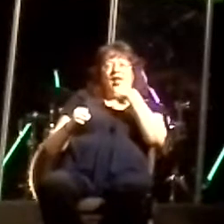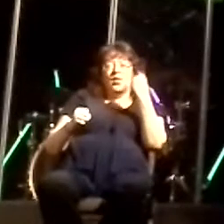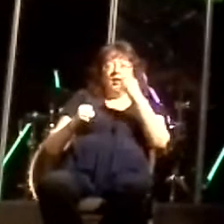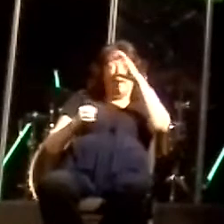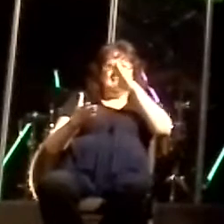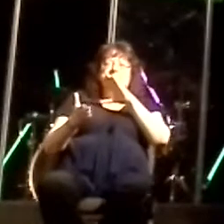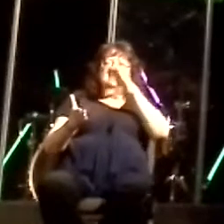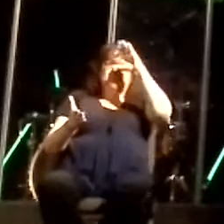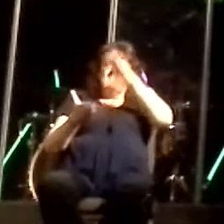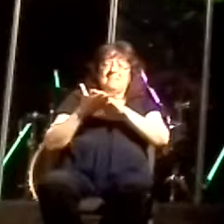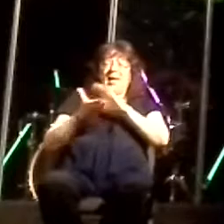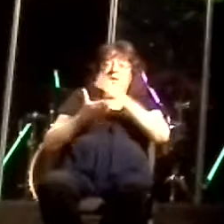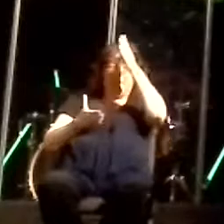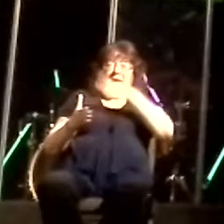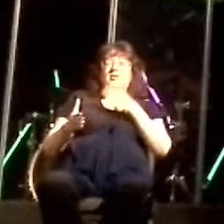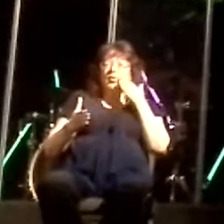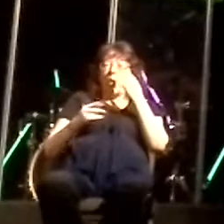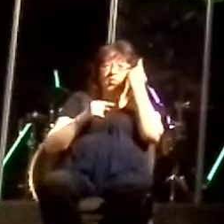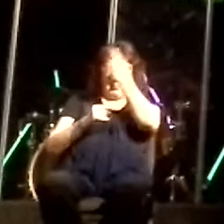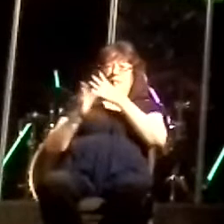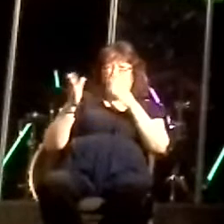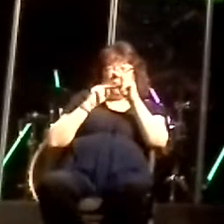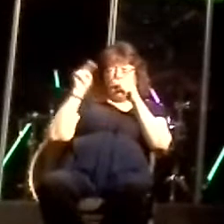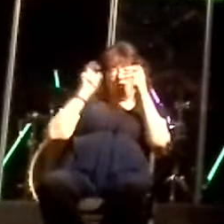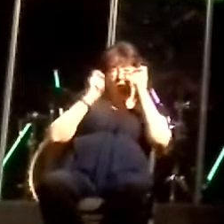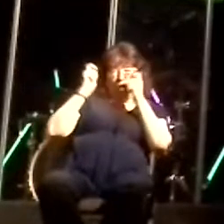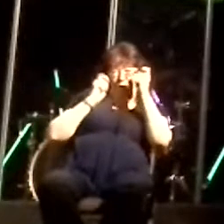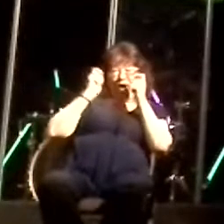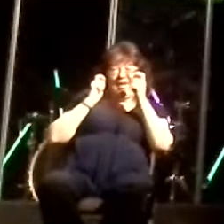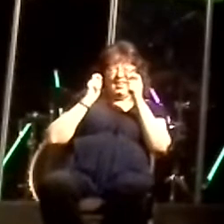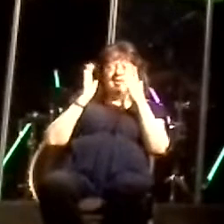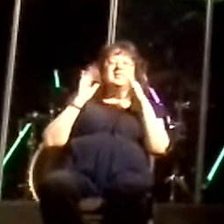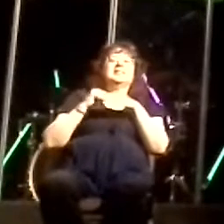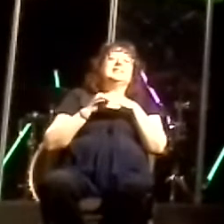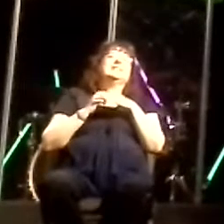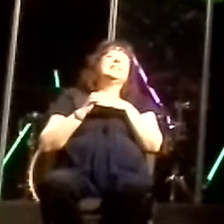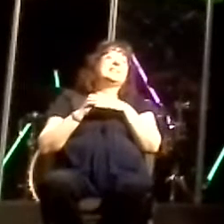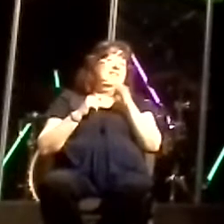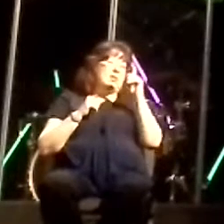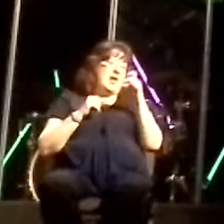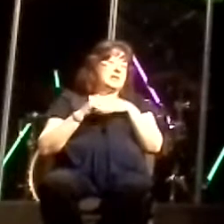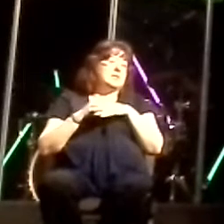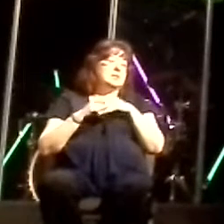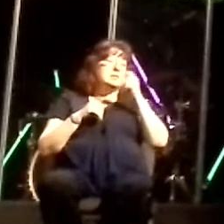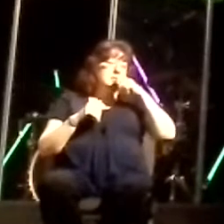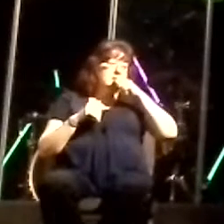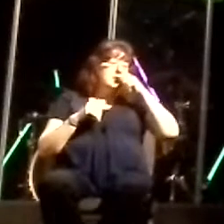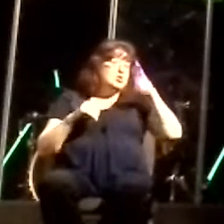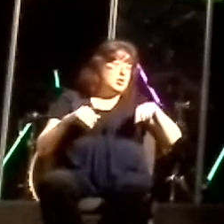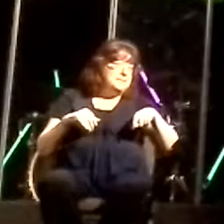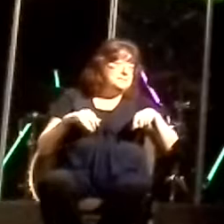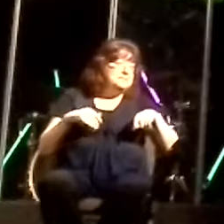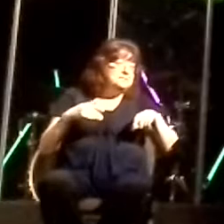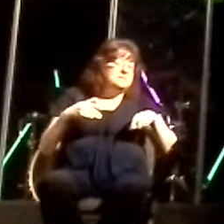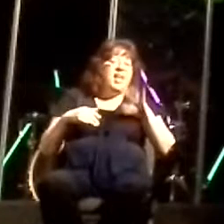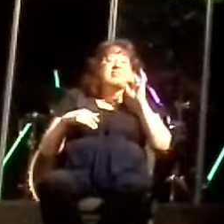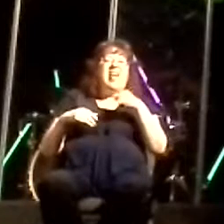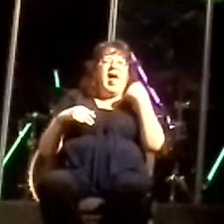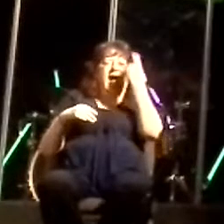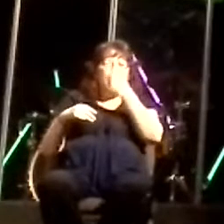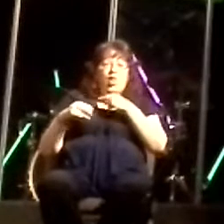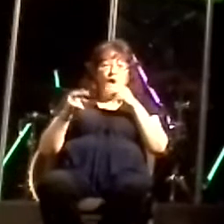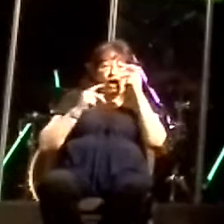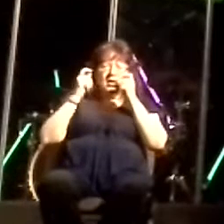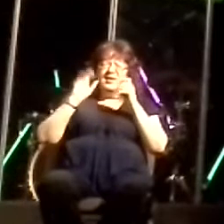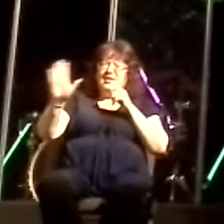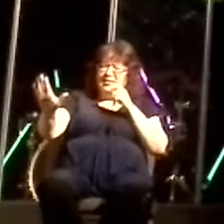married men, you know the look. Can I get a from married men in the room? That look that makes you want to ask, should I brush my teeth? That's the look.